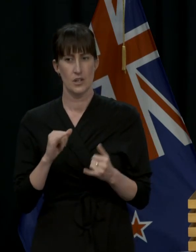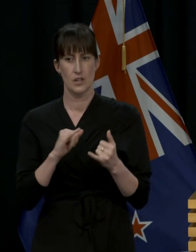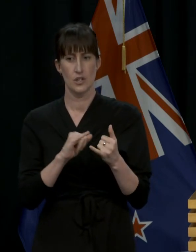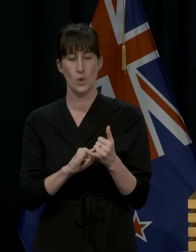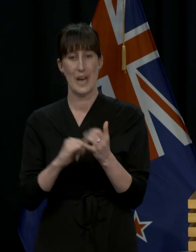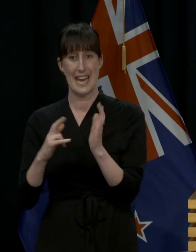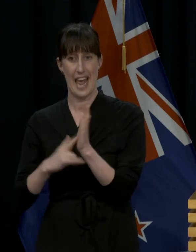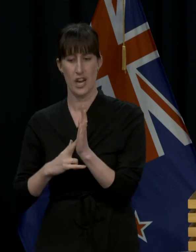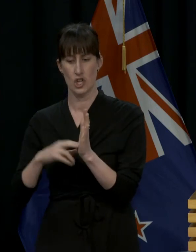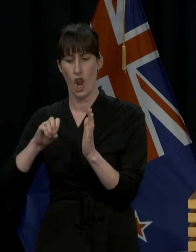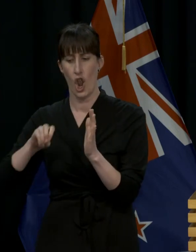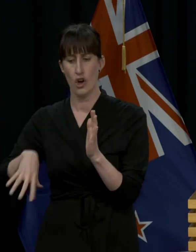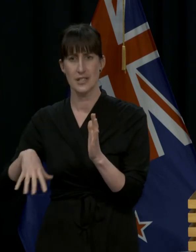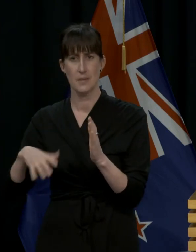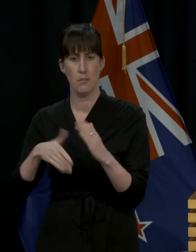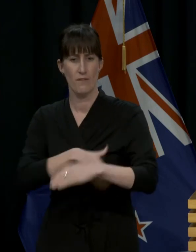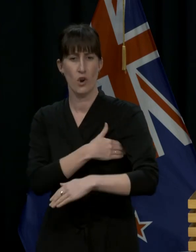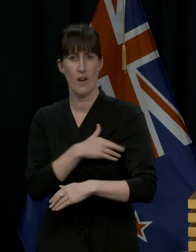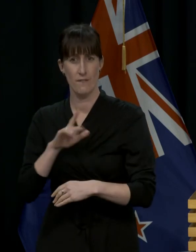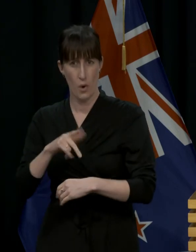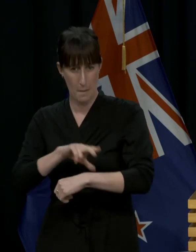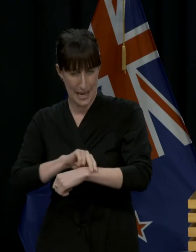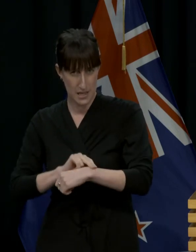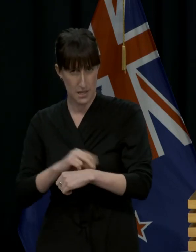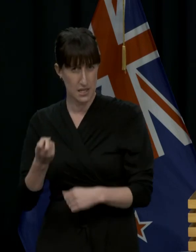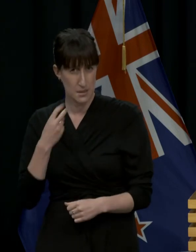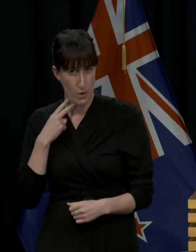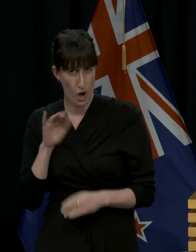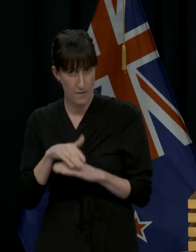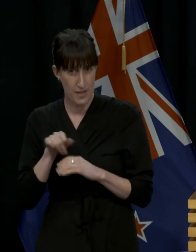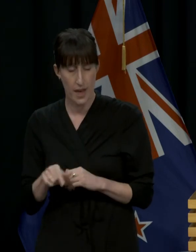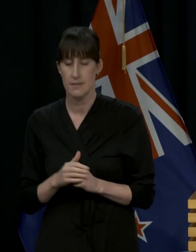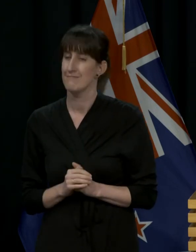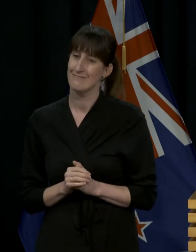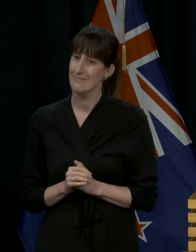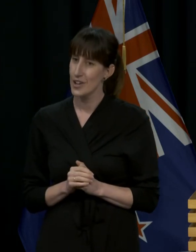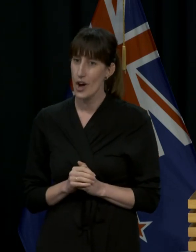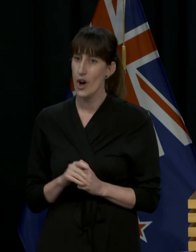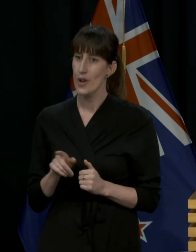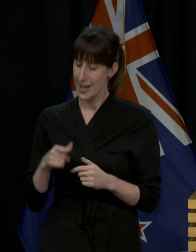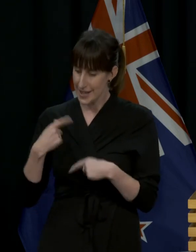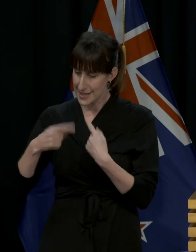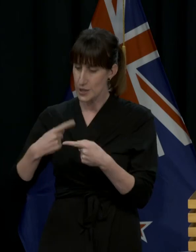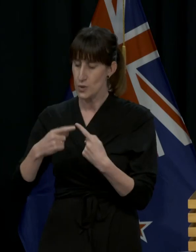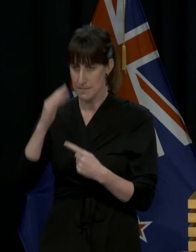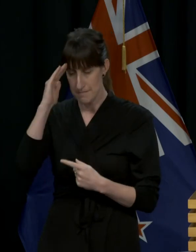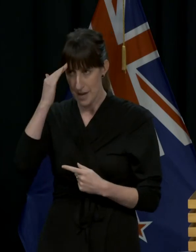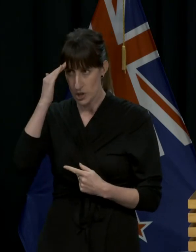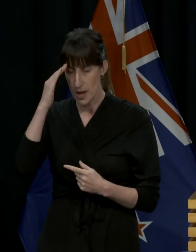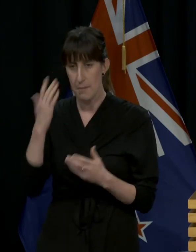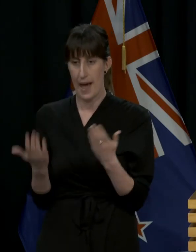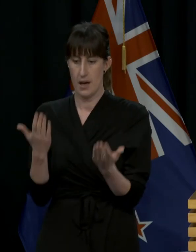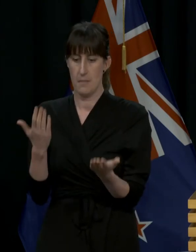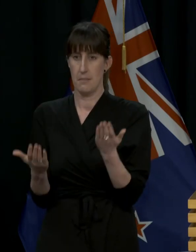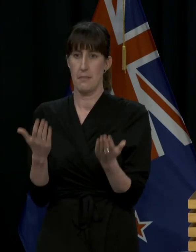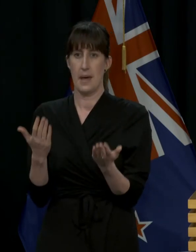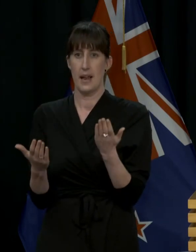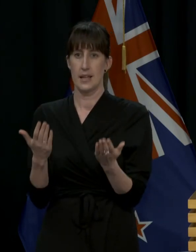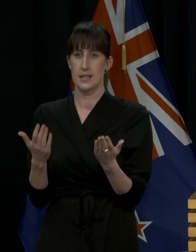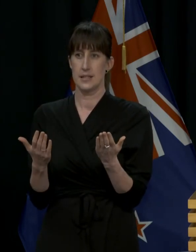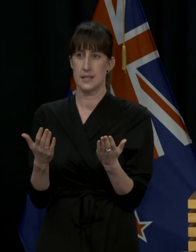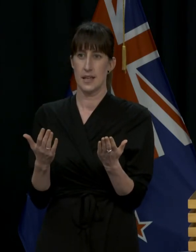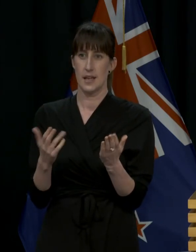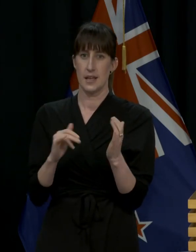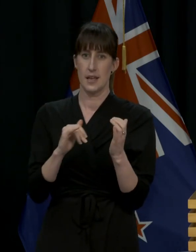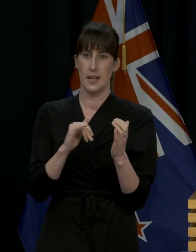mean, actually, he of course retains a real passion for that area, but equally what he had to weigh that up against was his